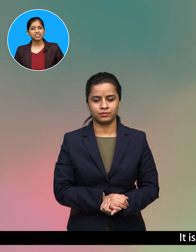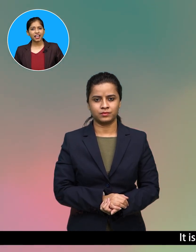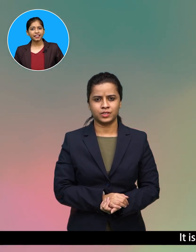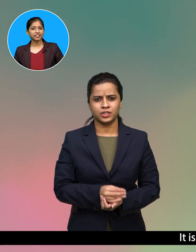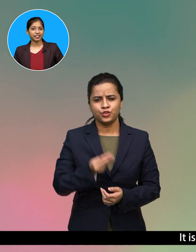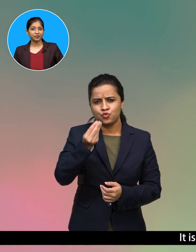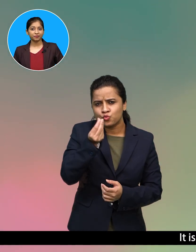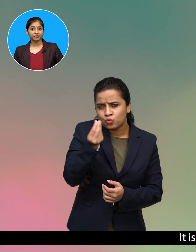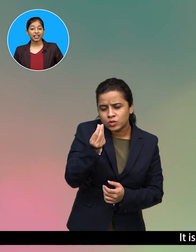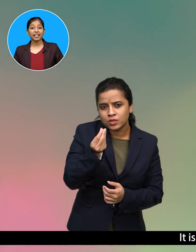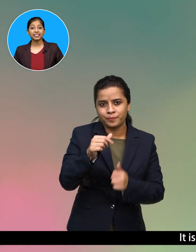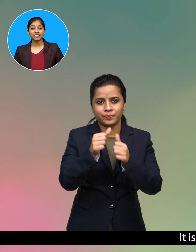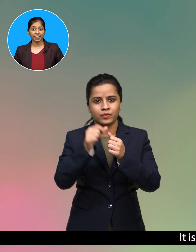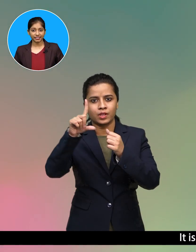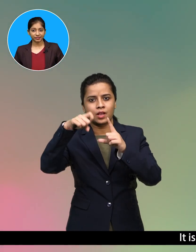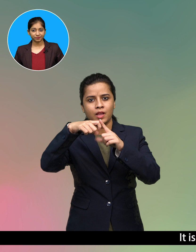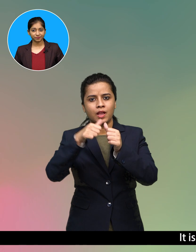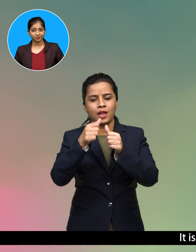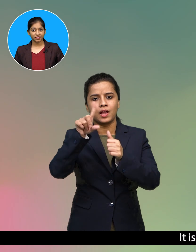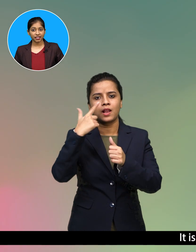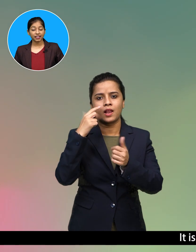It is slightly alkaline,